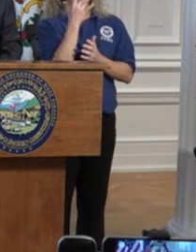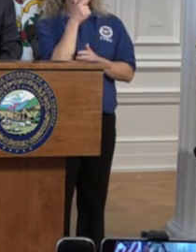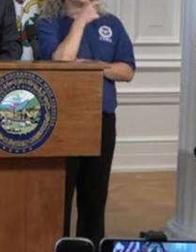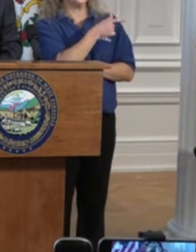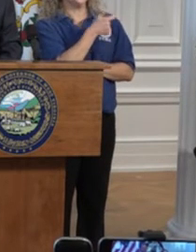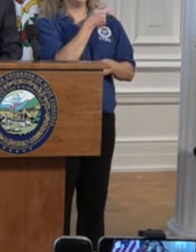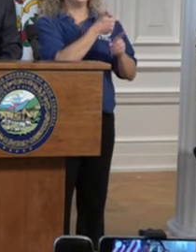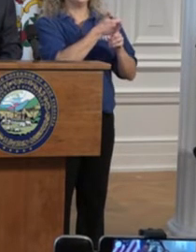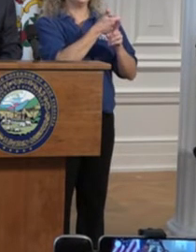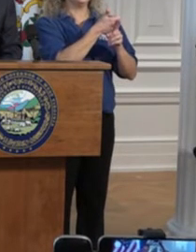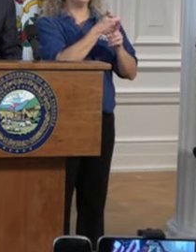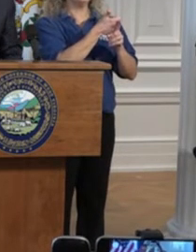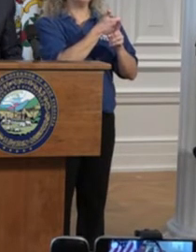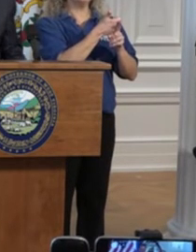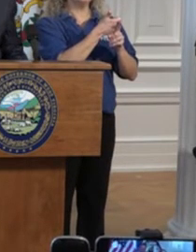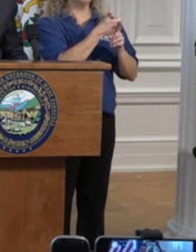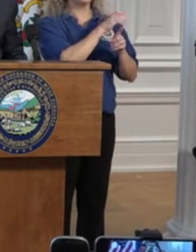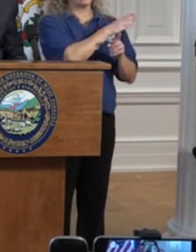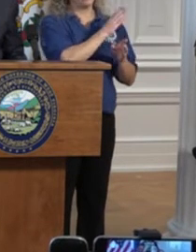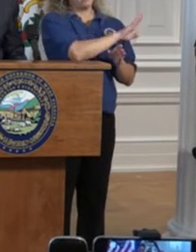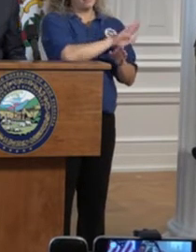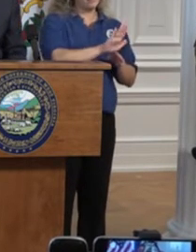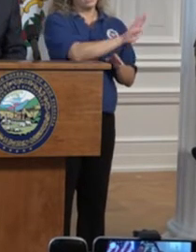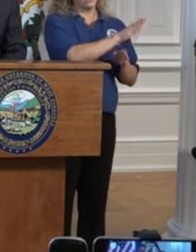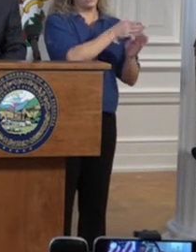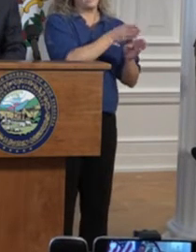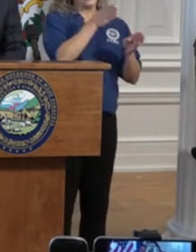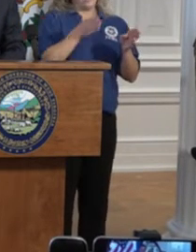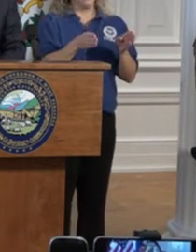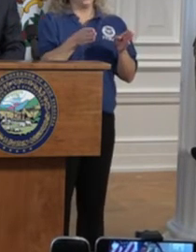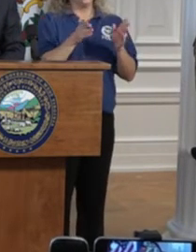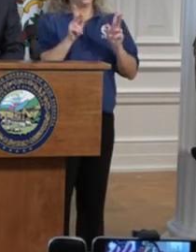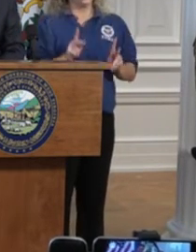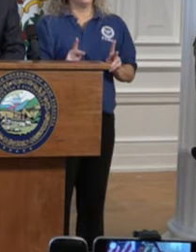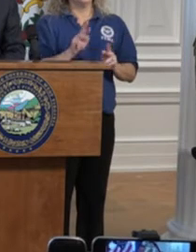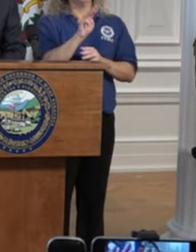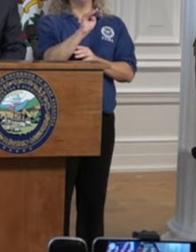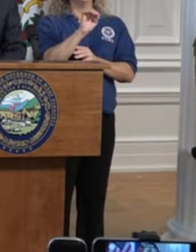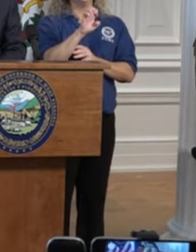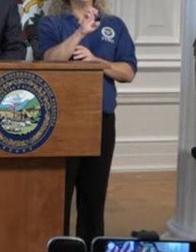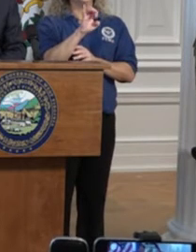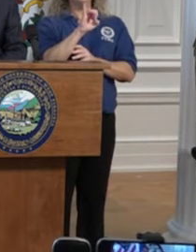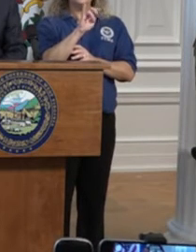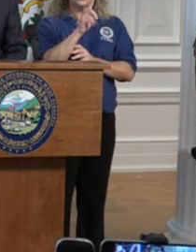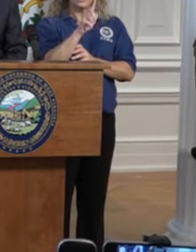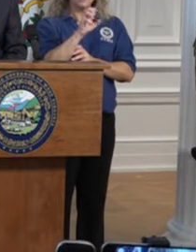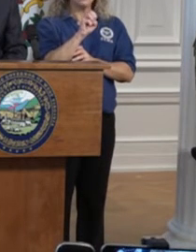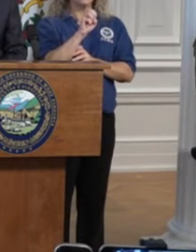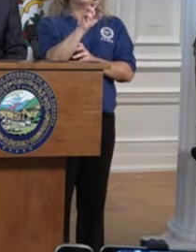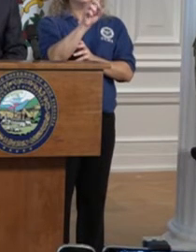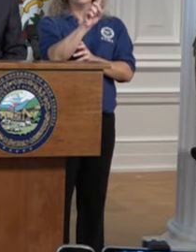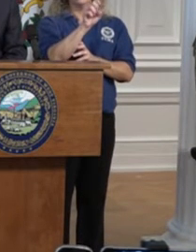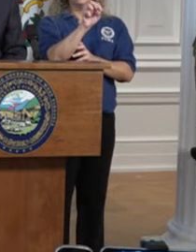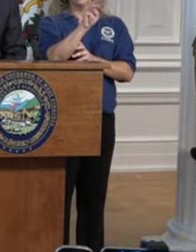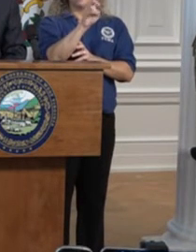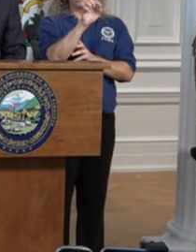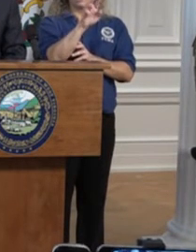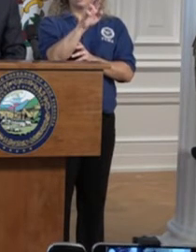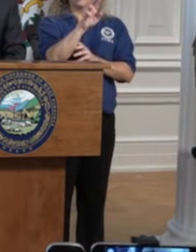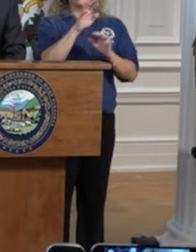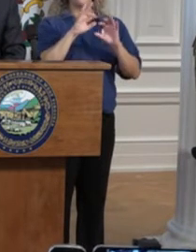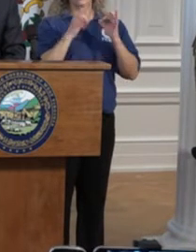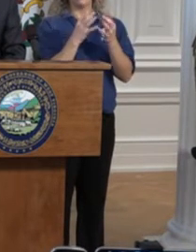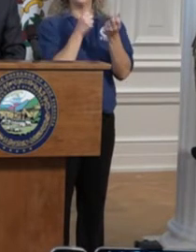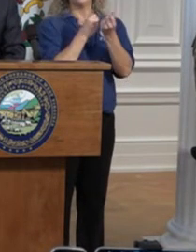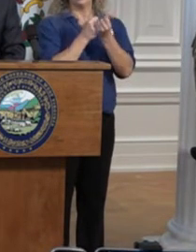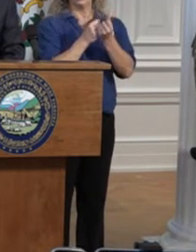she is, above all else, their neighbors. Michelle Dermeyer a DHHR family support specialist,